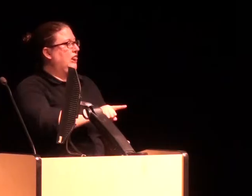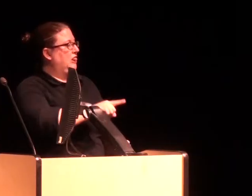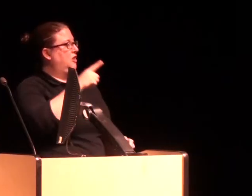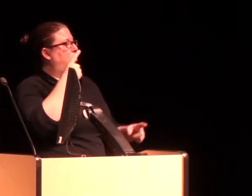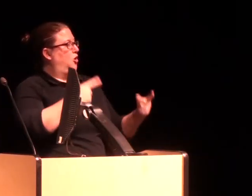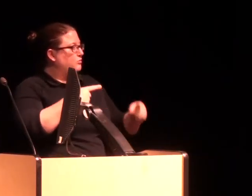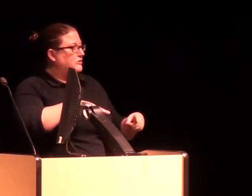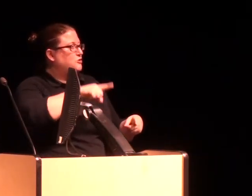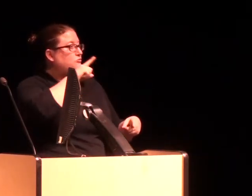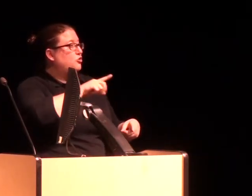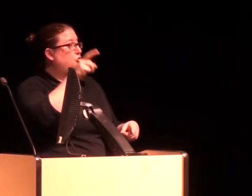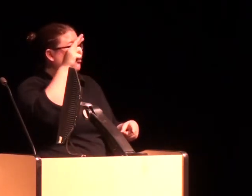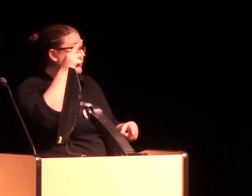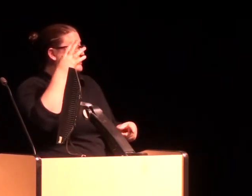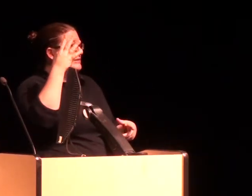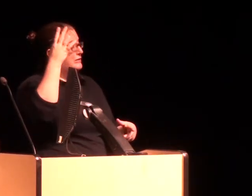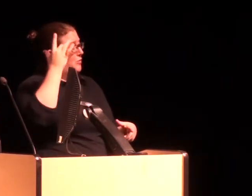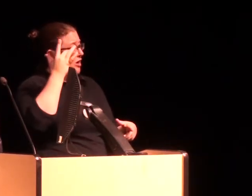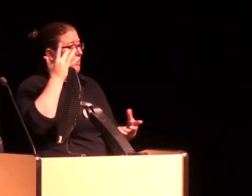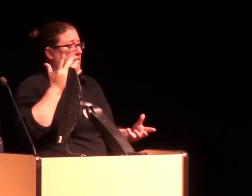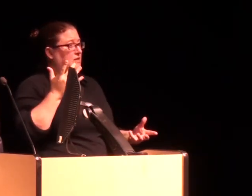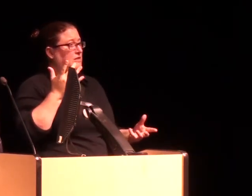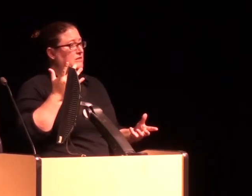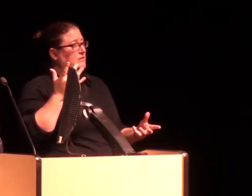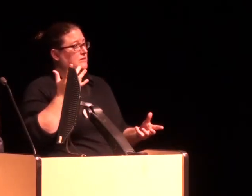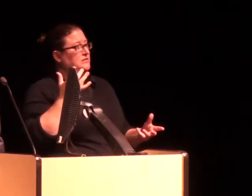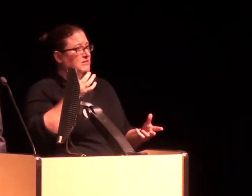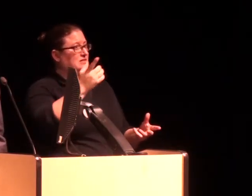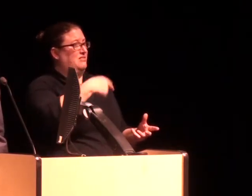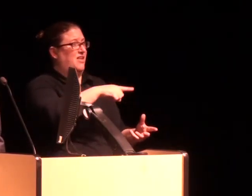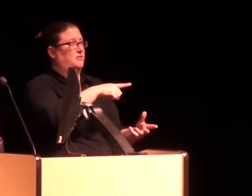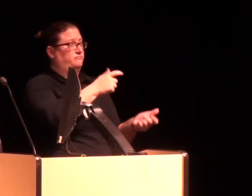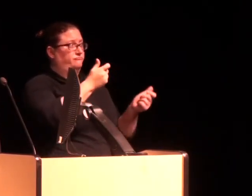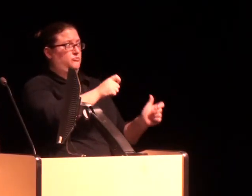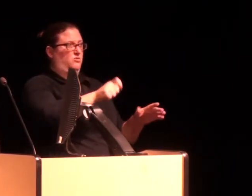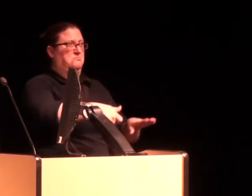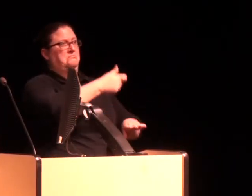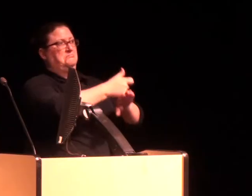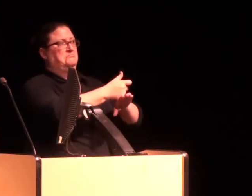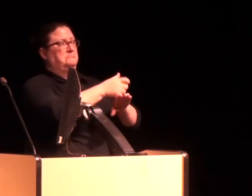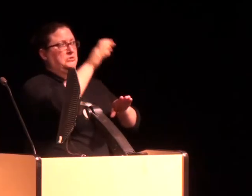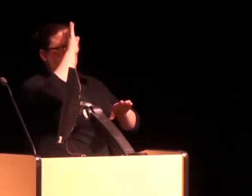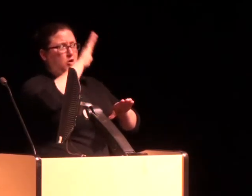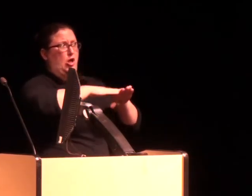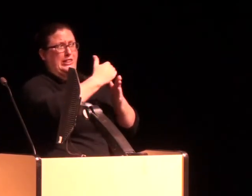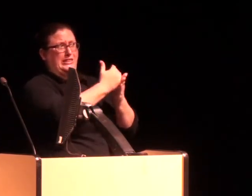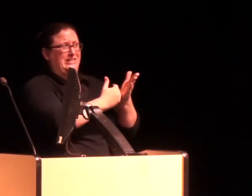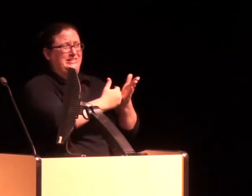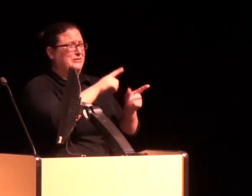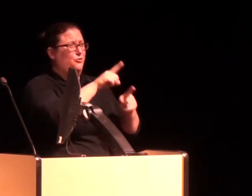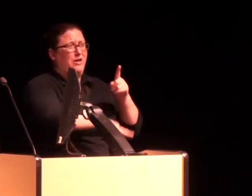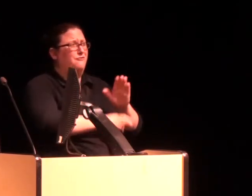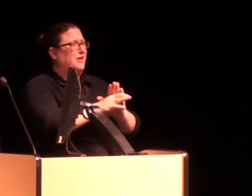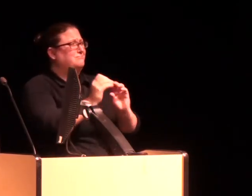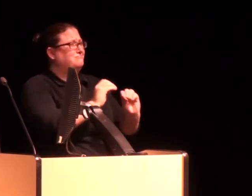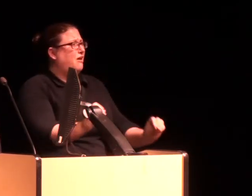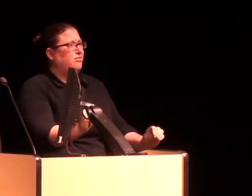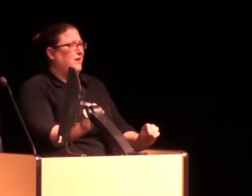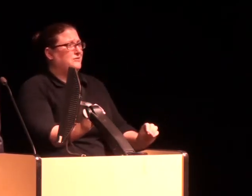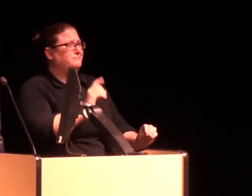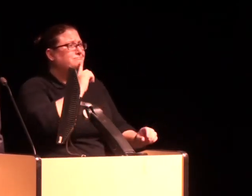arguments, the real reason that they present to put Cuba in that list, you cannot find nothing concrete. Because we